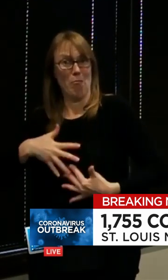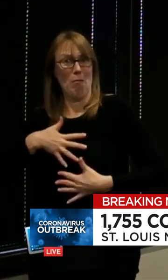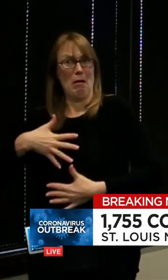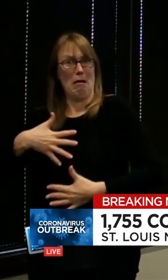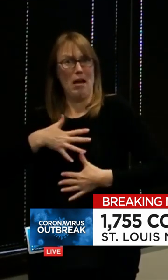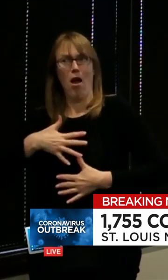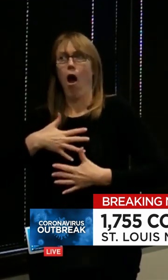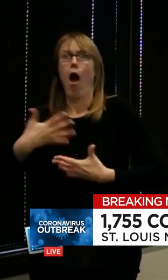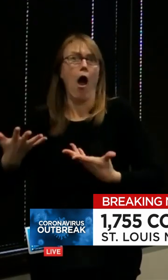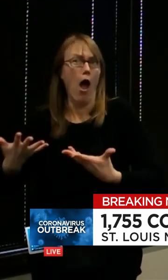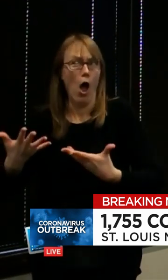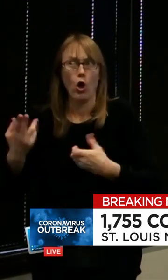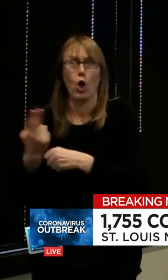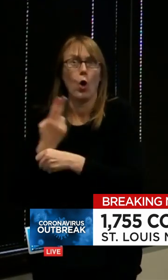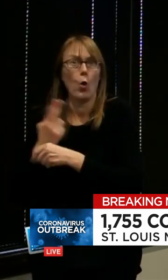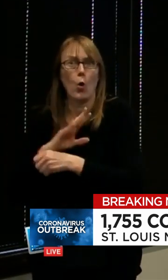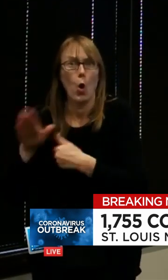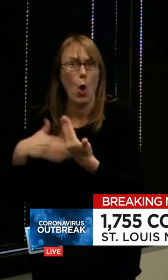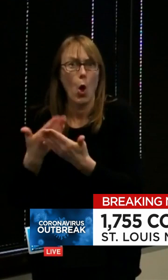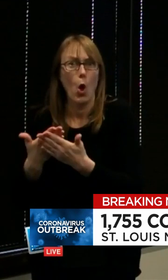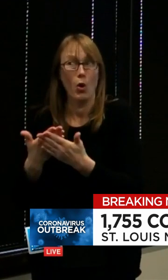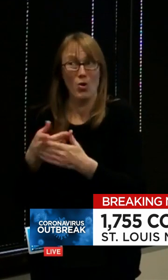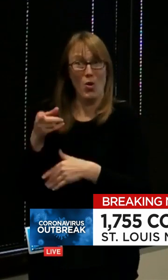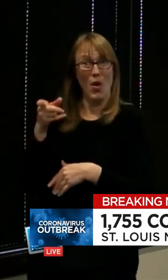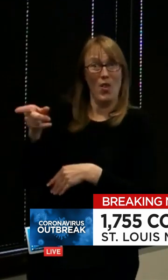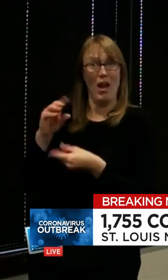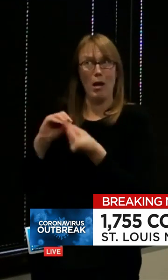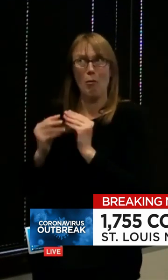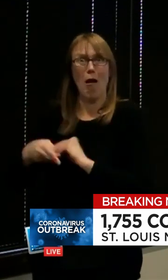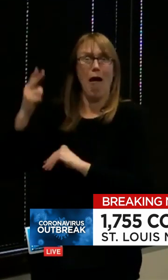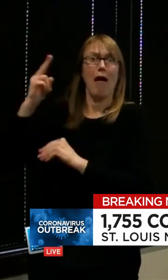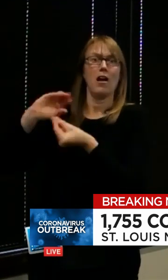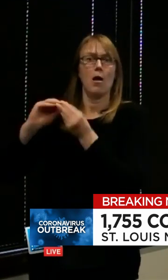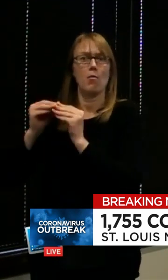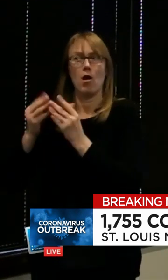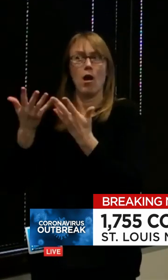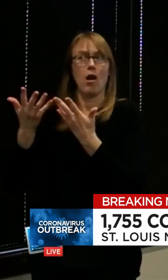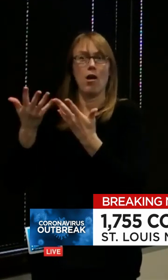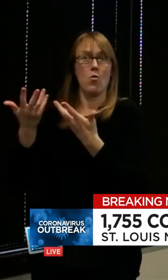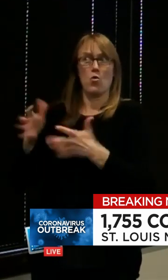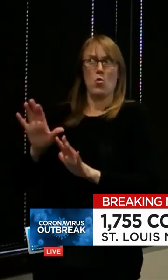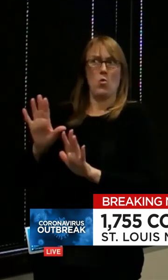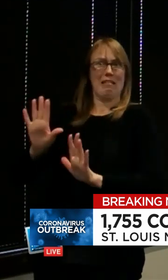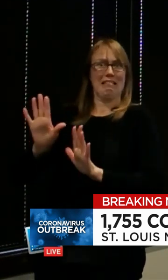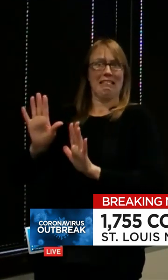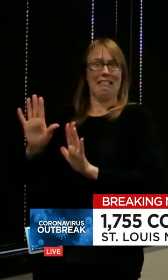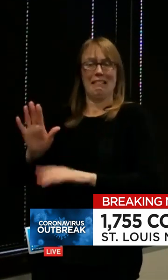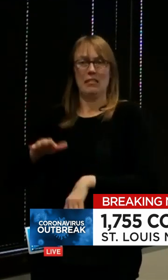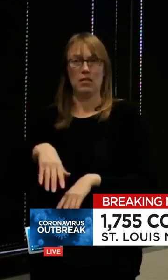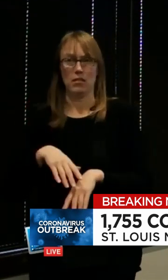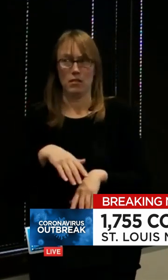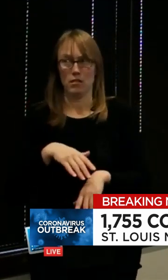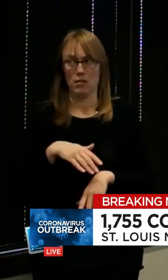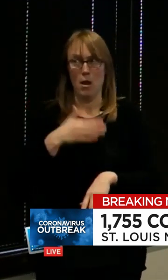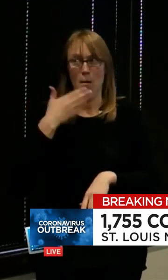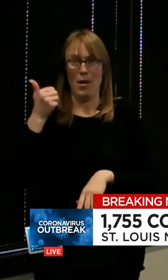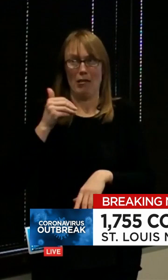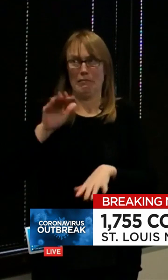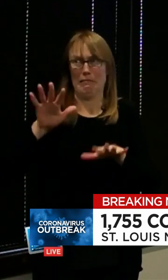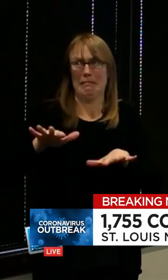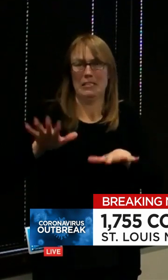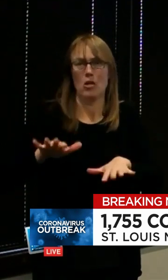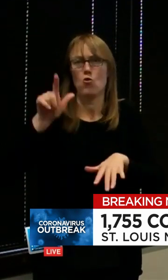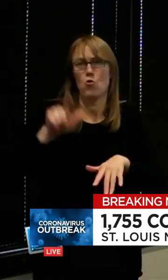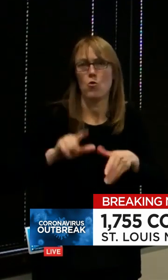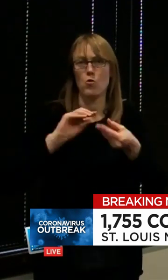way that we stay away from getting near the top number isn't dependent upon the healthcare service. It's dependent upon the community by decreasing